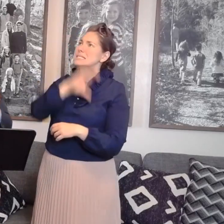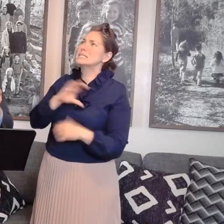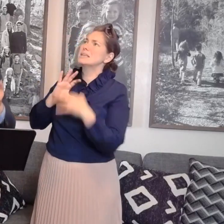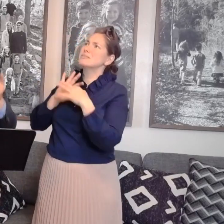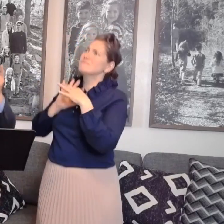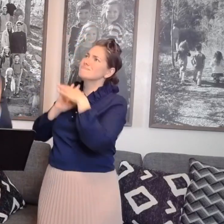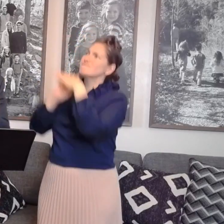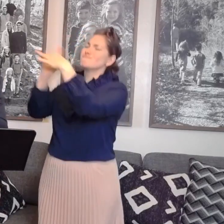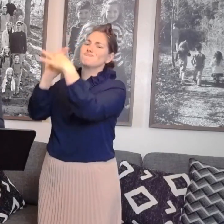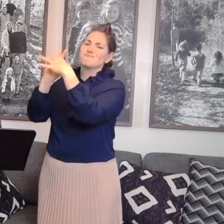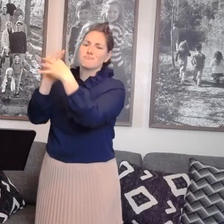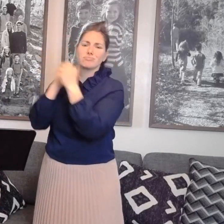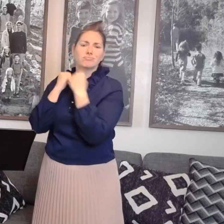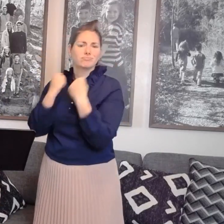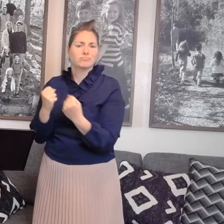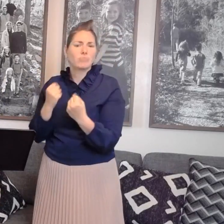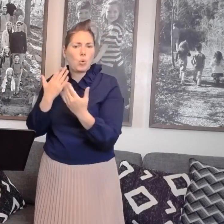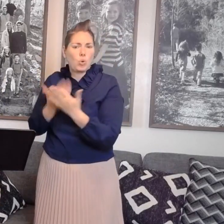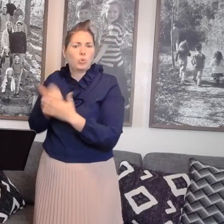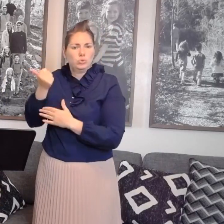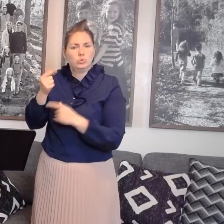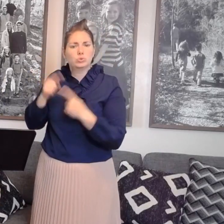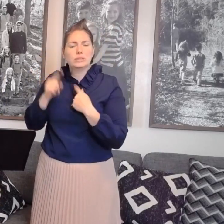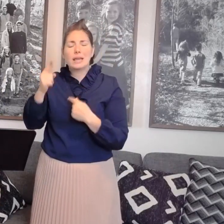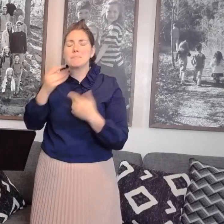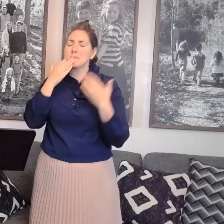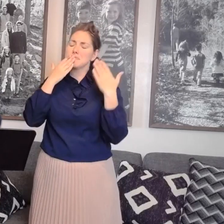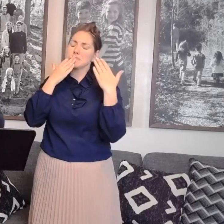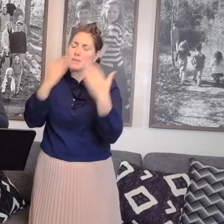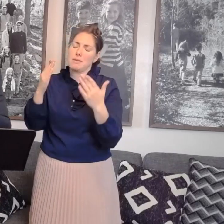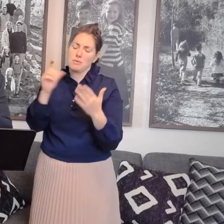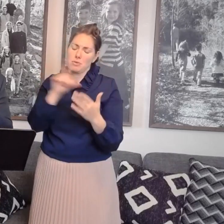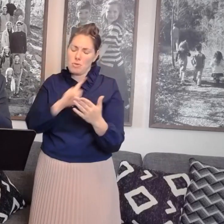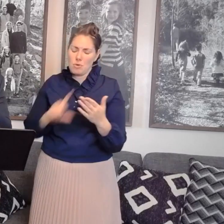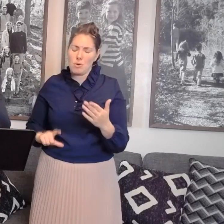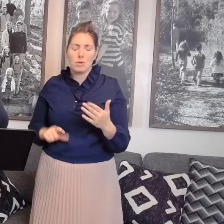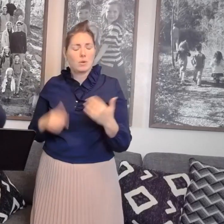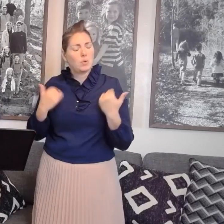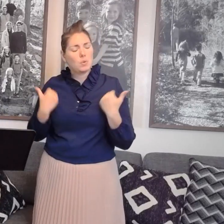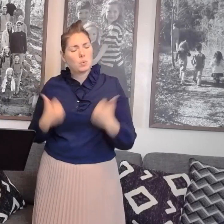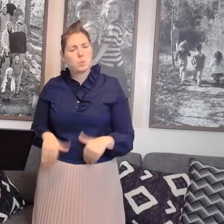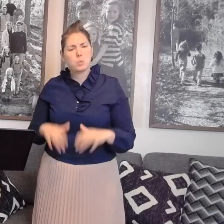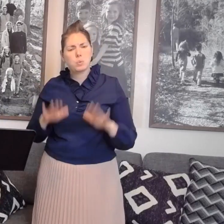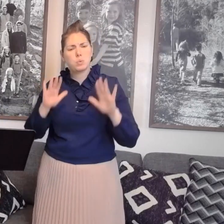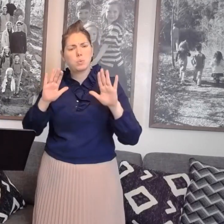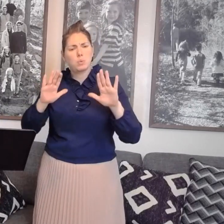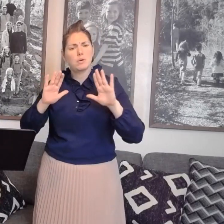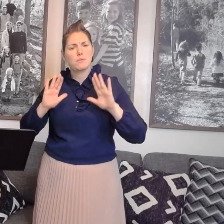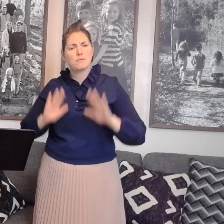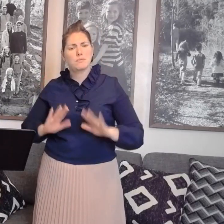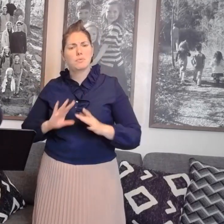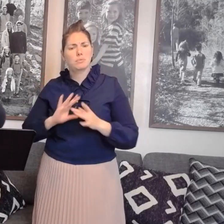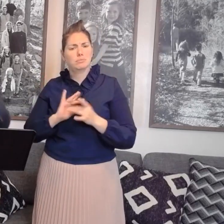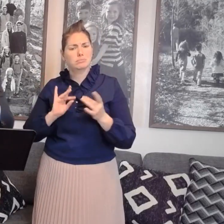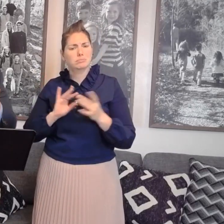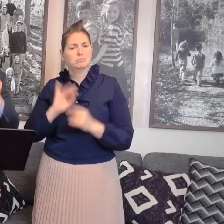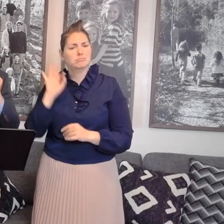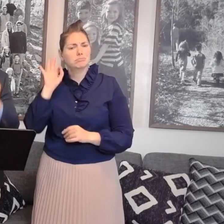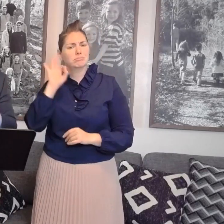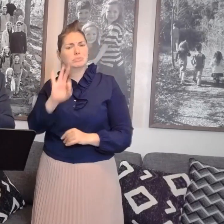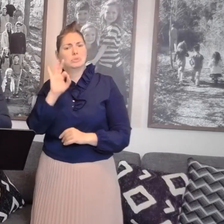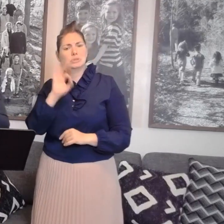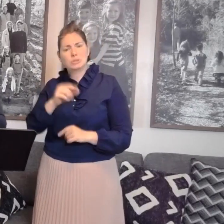him. Amen. Thank you, Lord. Thank you, Lord. What a wonderful message, Brother Barry.